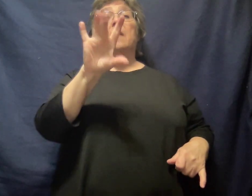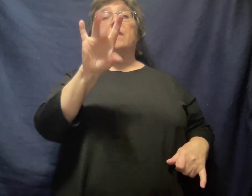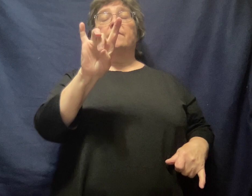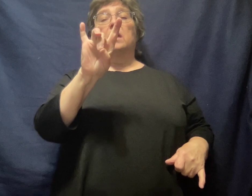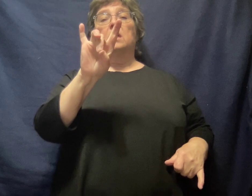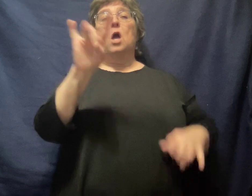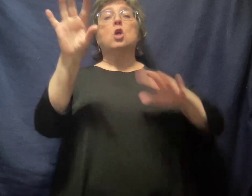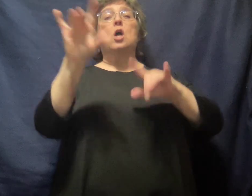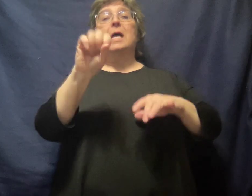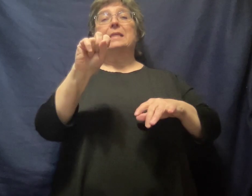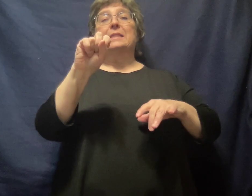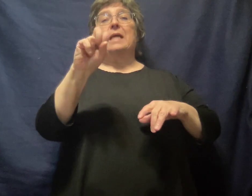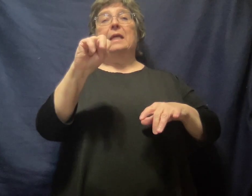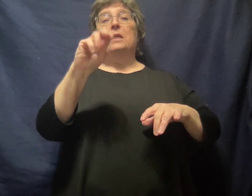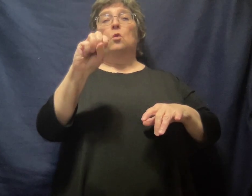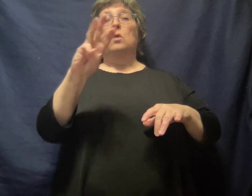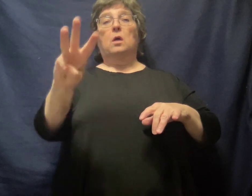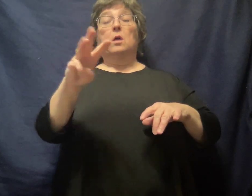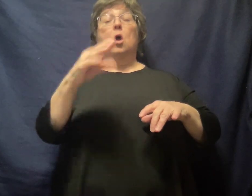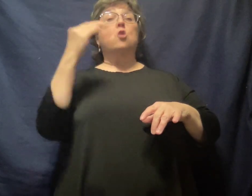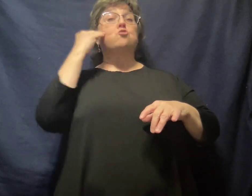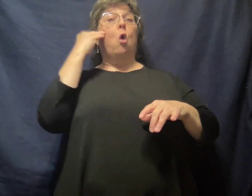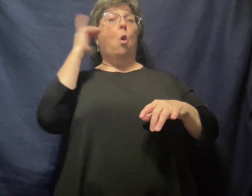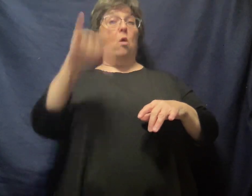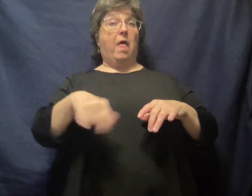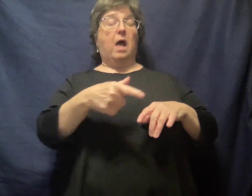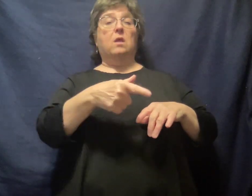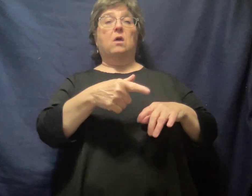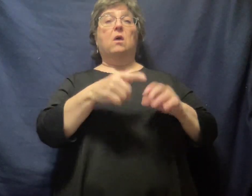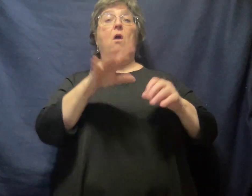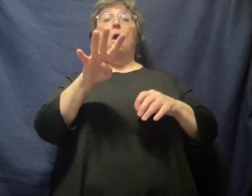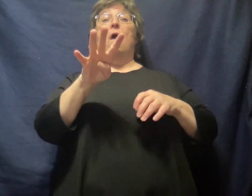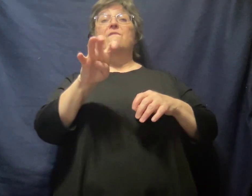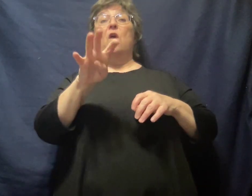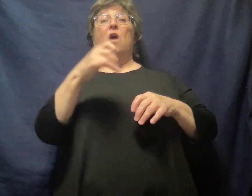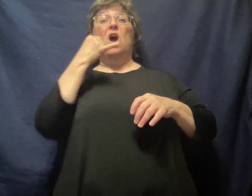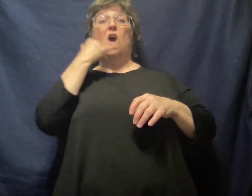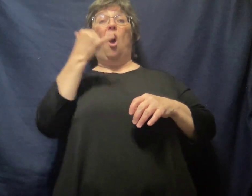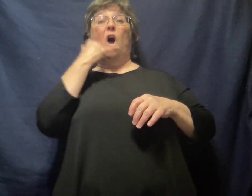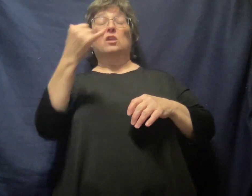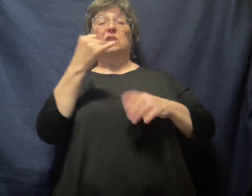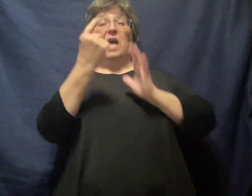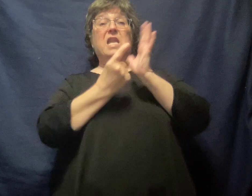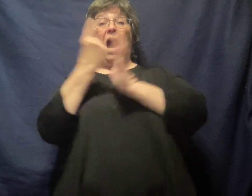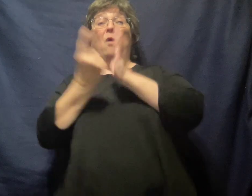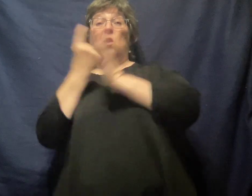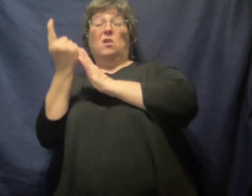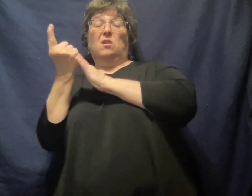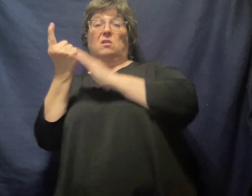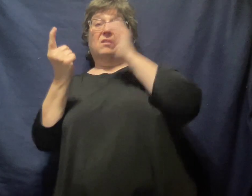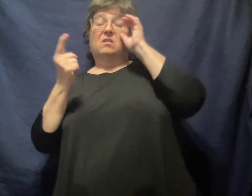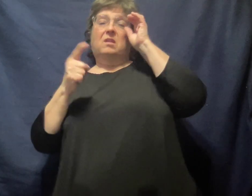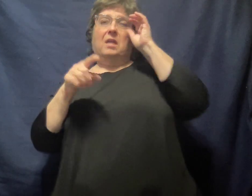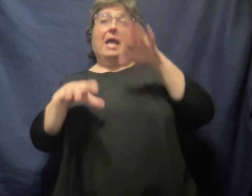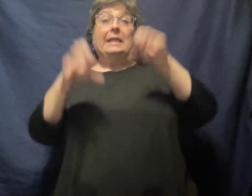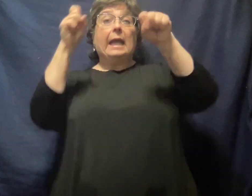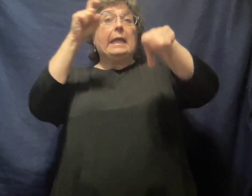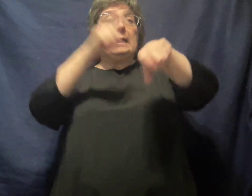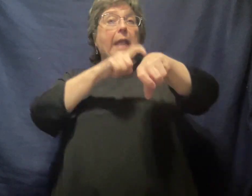858-SNOW. But please know, we've been getting more than 400 calls to that number an hour, and it is taking time to get through the